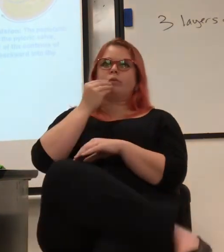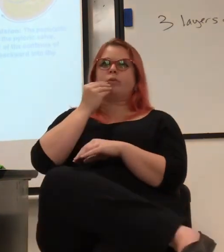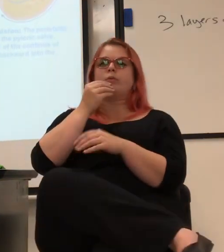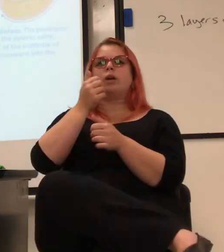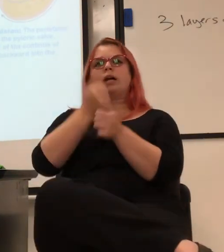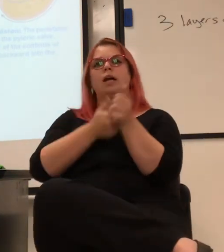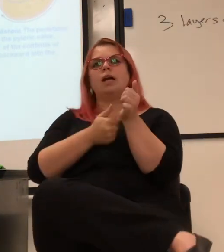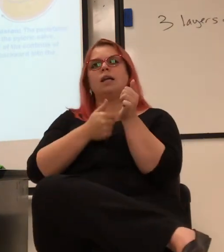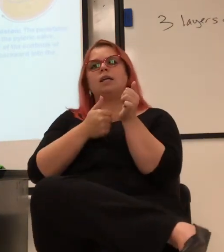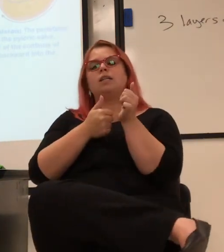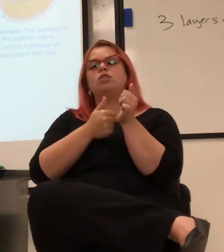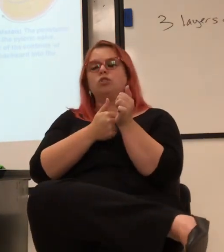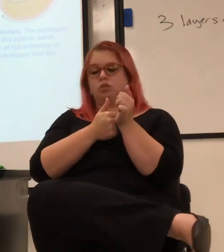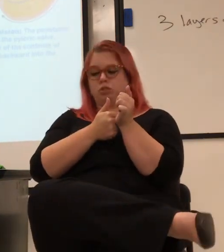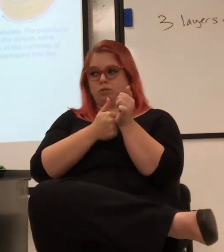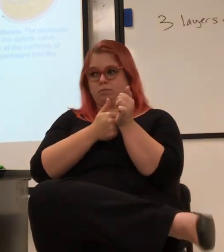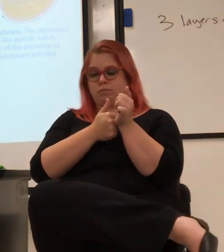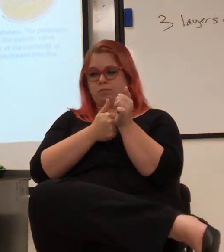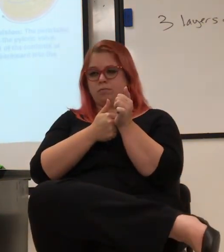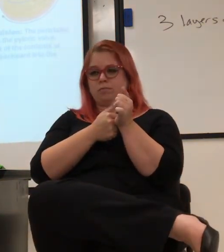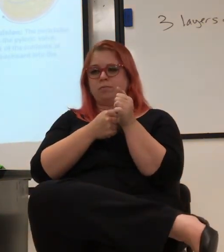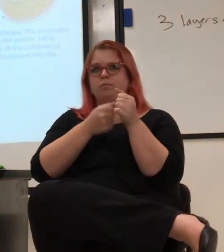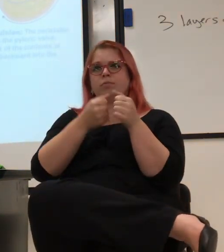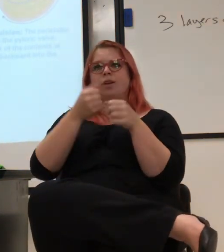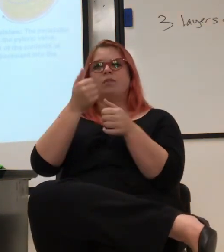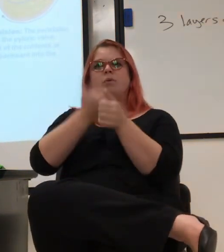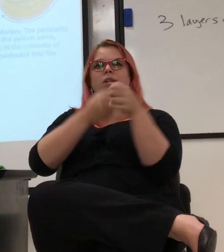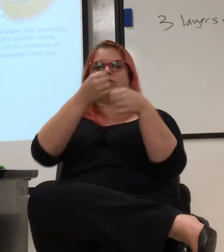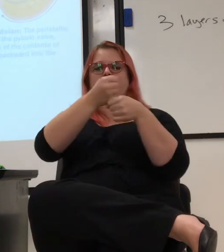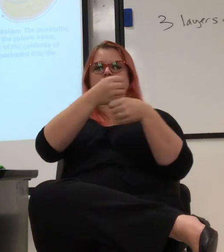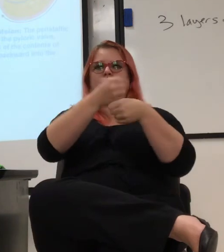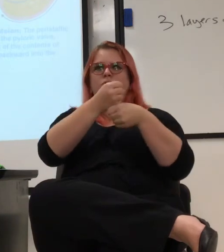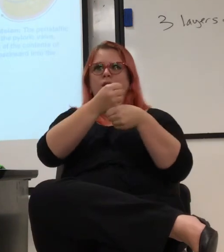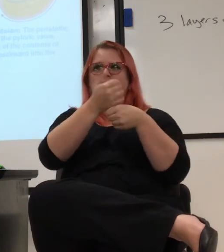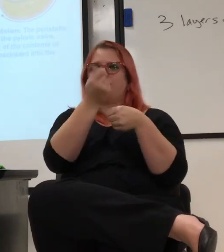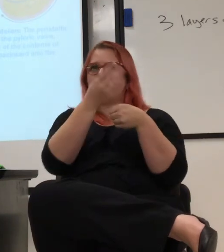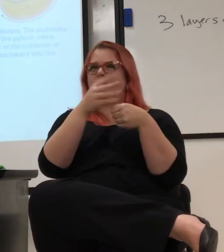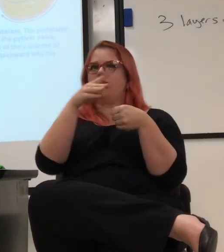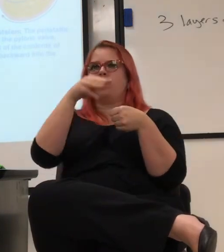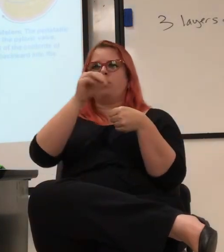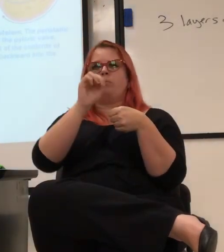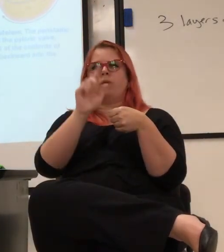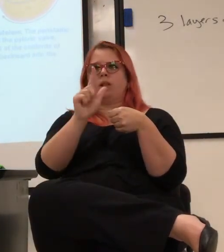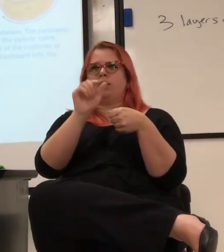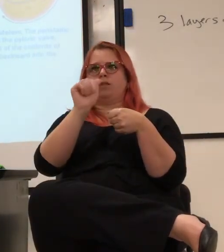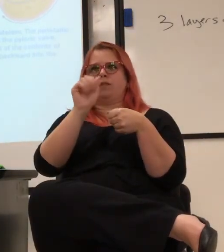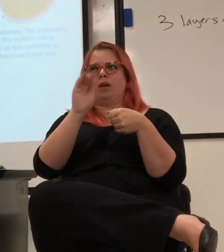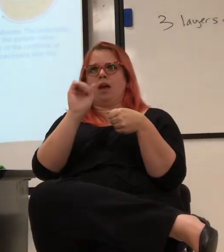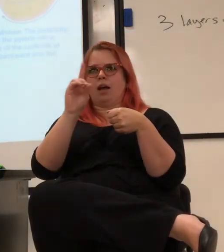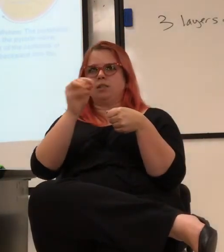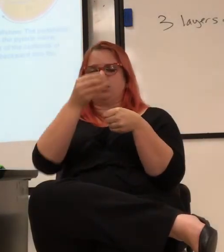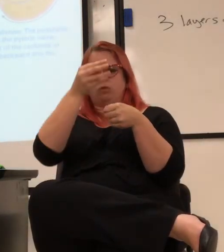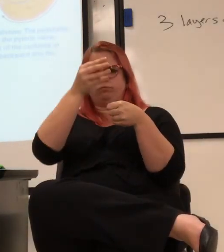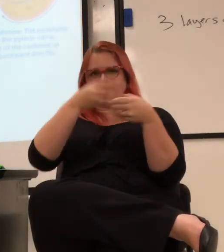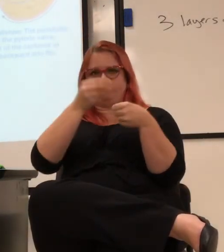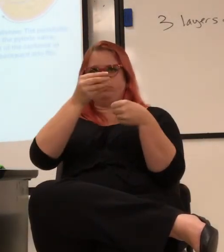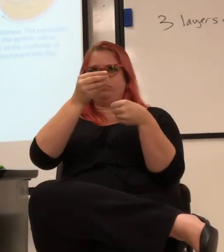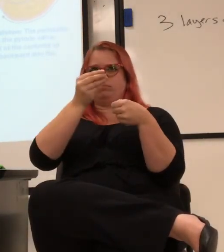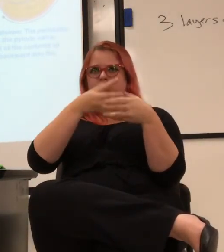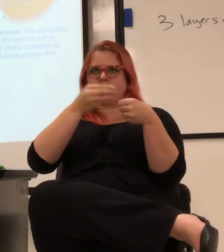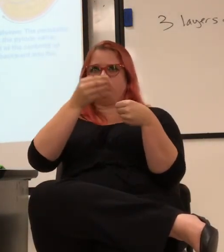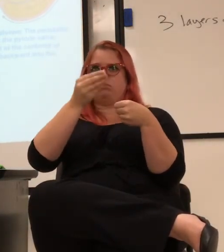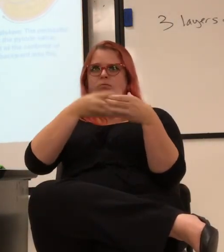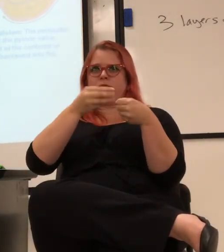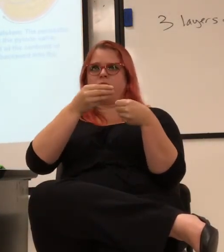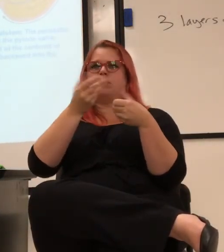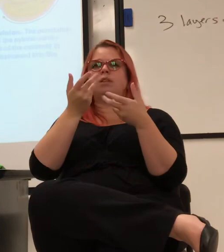each wave of muscle contraction, you're going to wash just a few mils and get past the gatekeeper. That's really